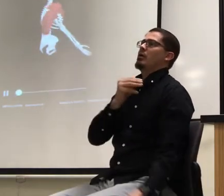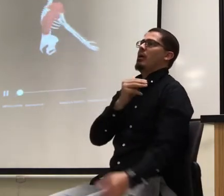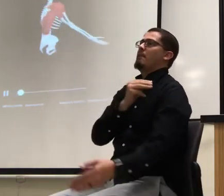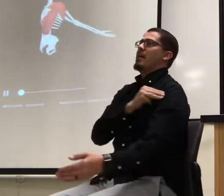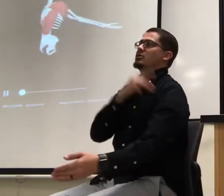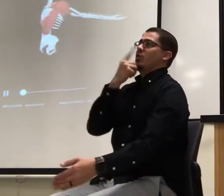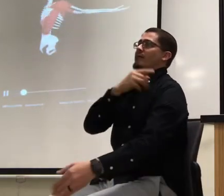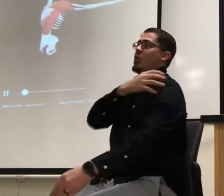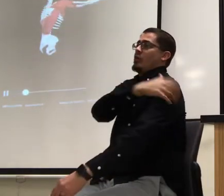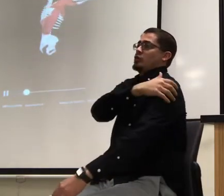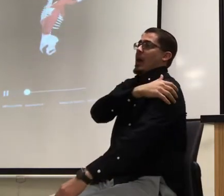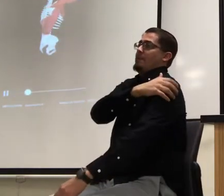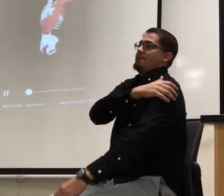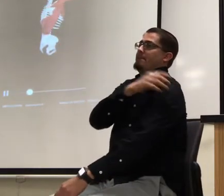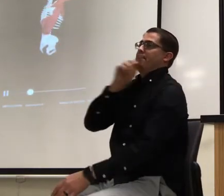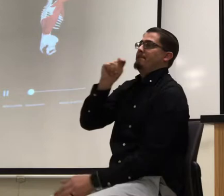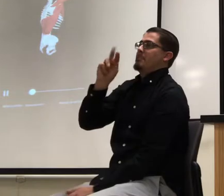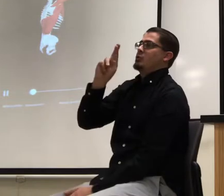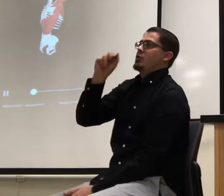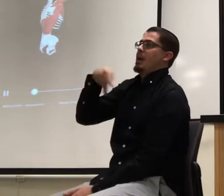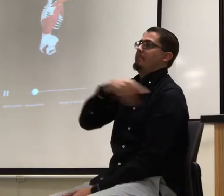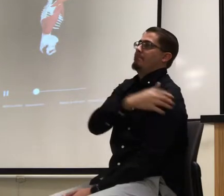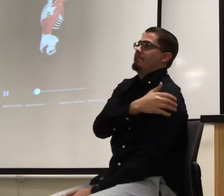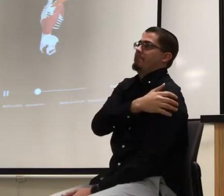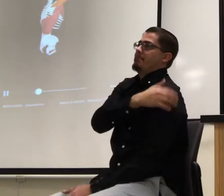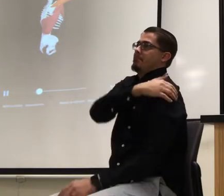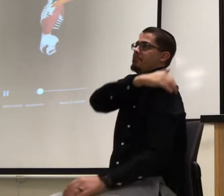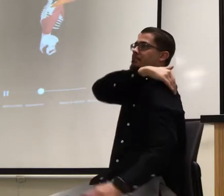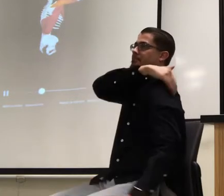So the spinal part can also